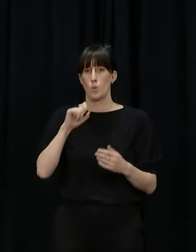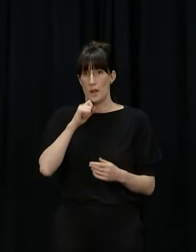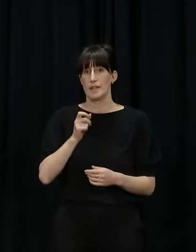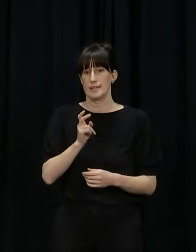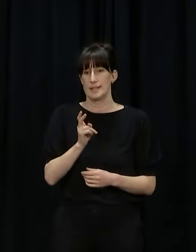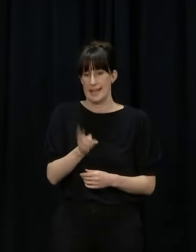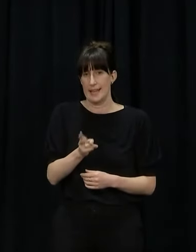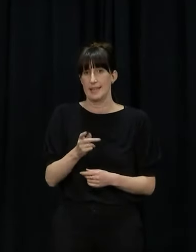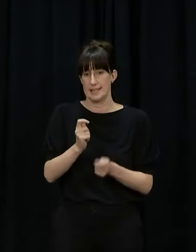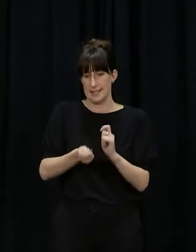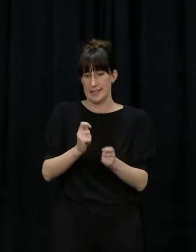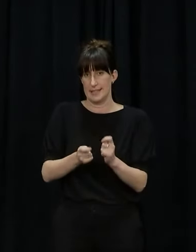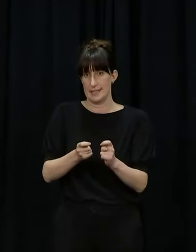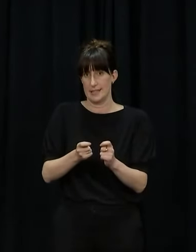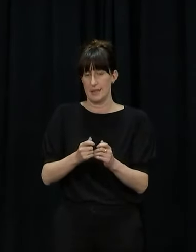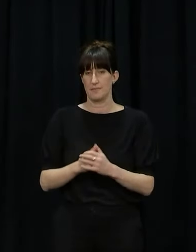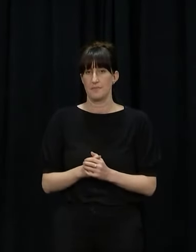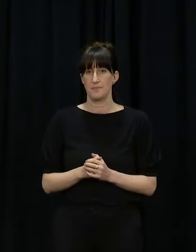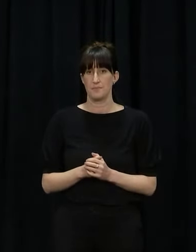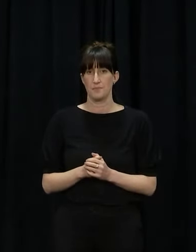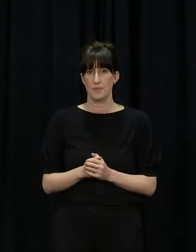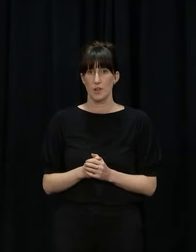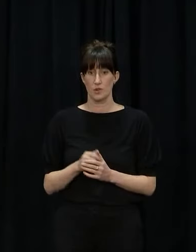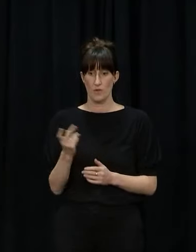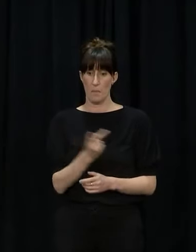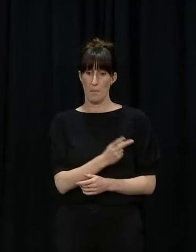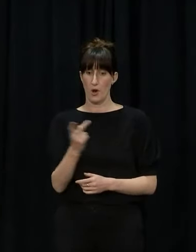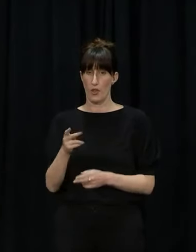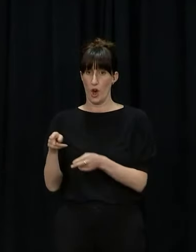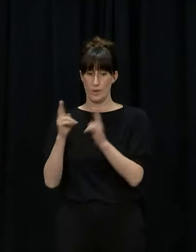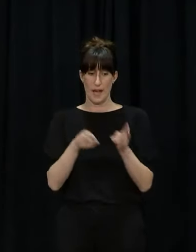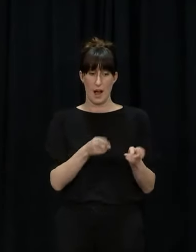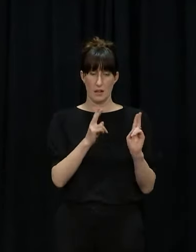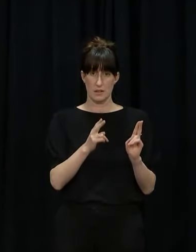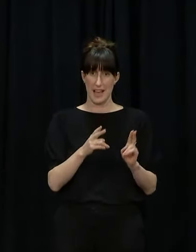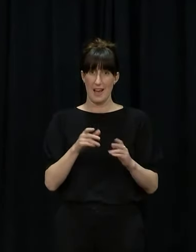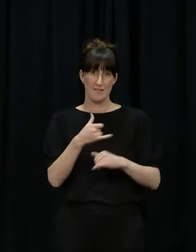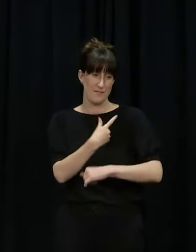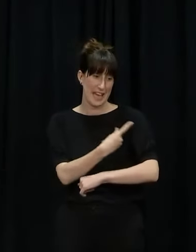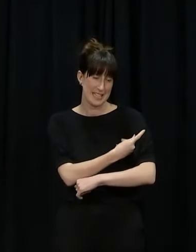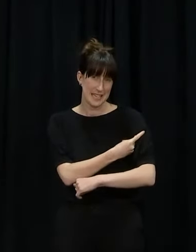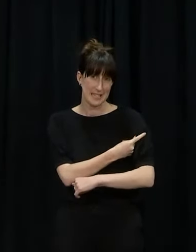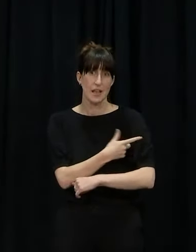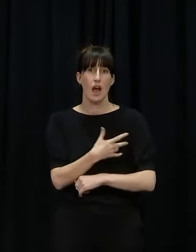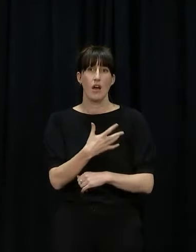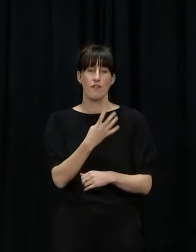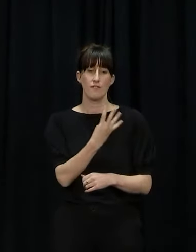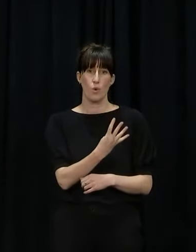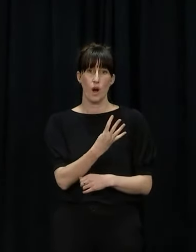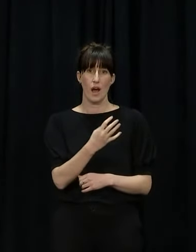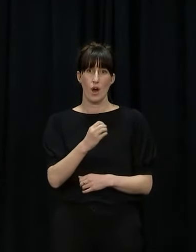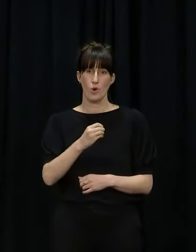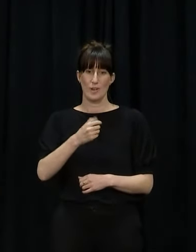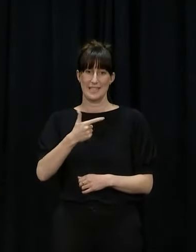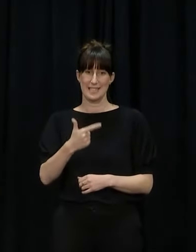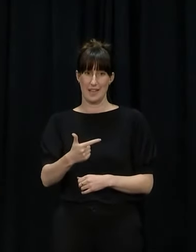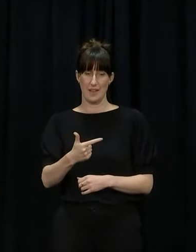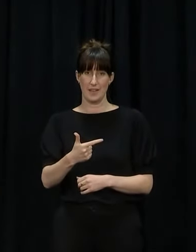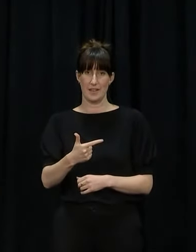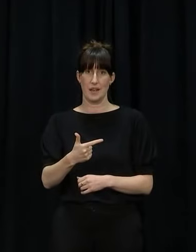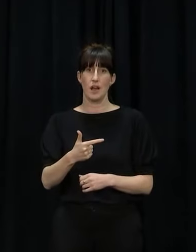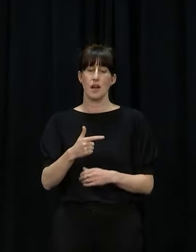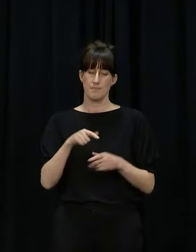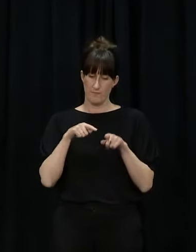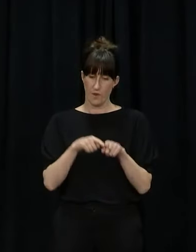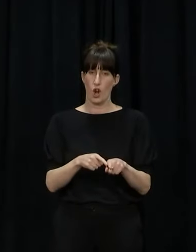of vaccinations, across both sites, 407 people were compliant with the vaccination order that we have